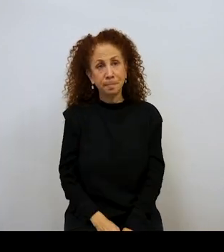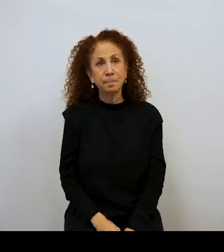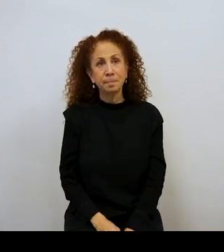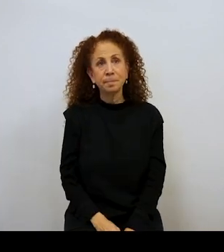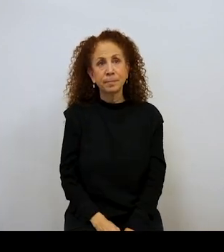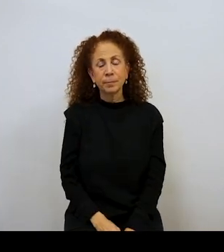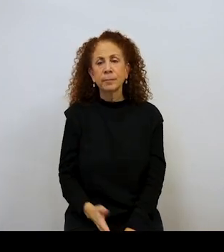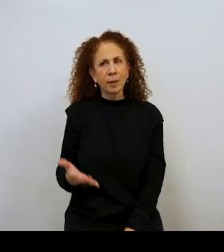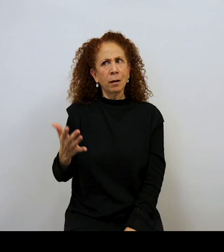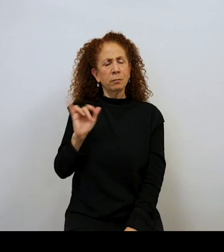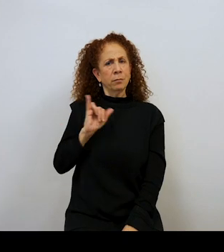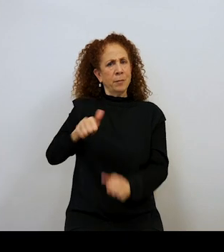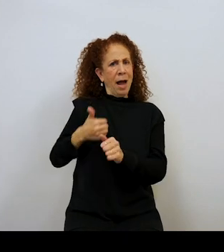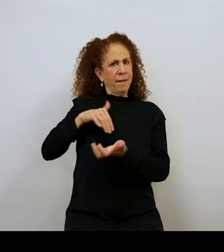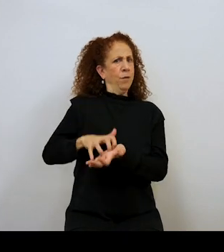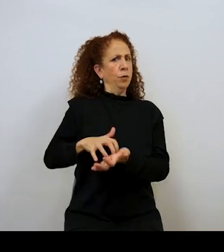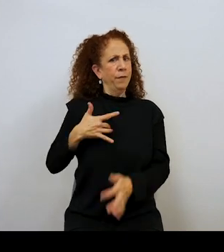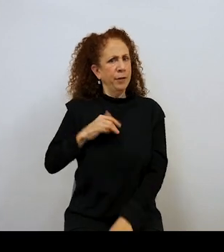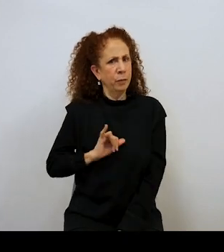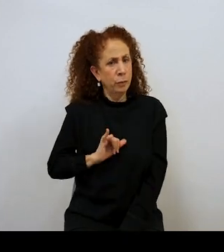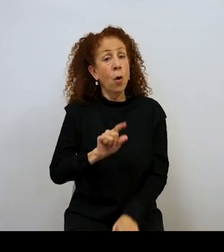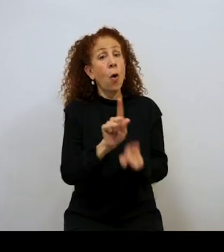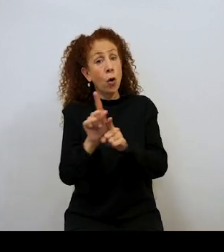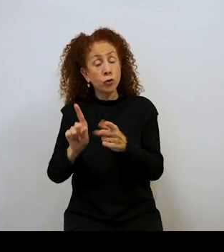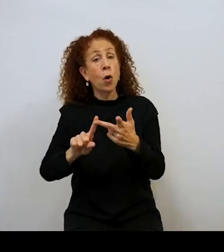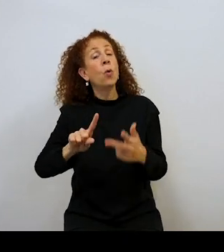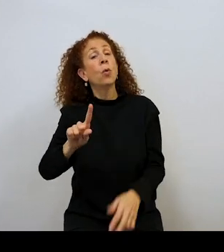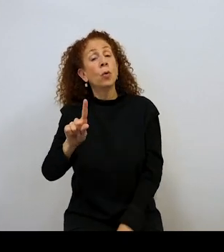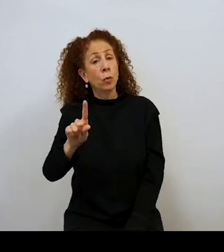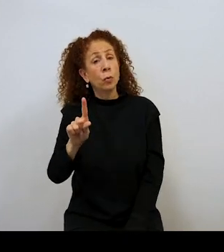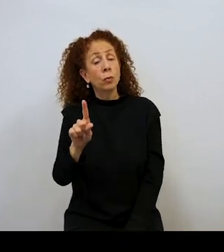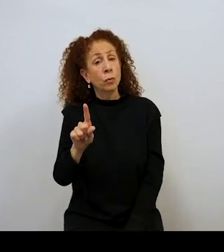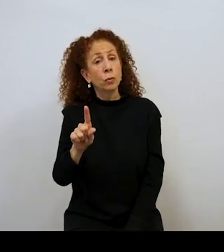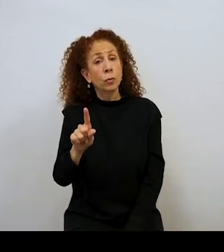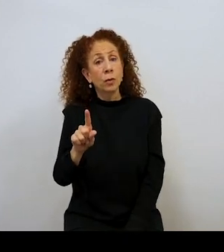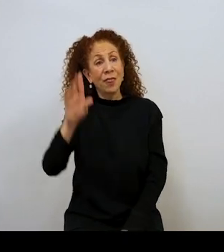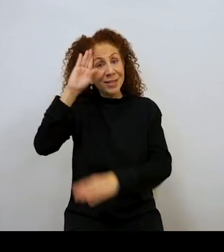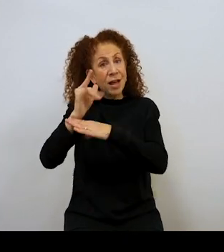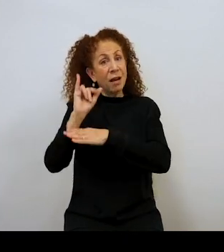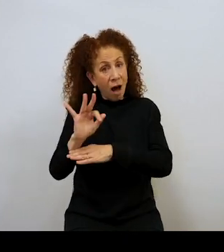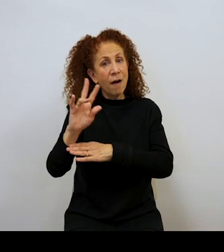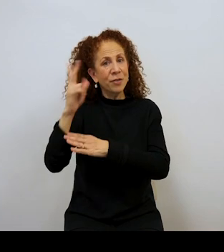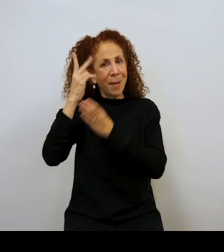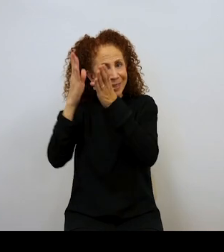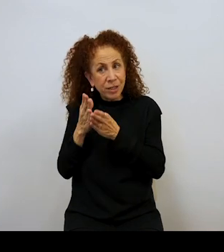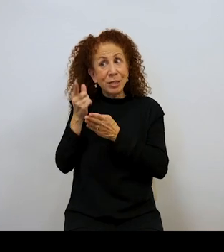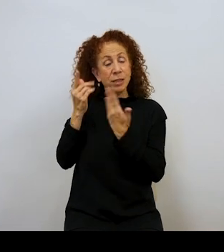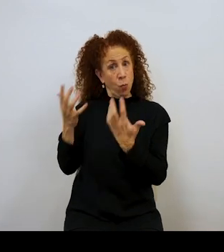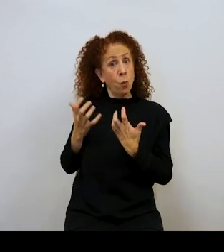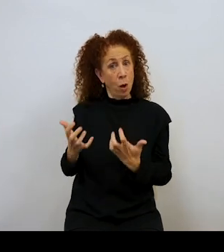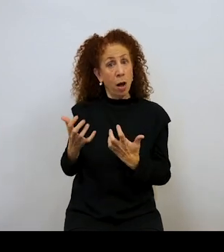that there's a vulnerability that comes with that, and then there's a vulnerability that comes also with the son of the politician's desire